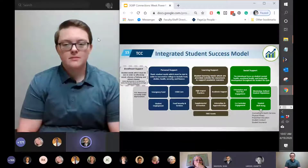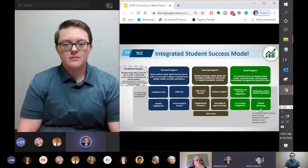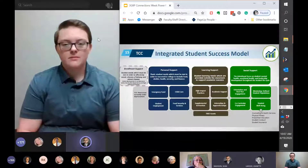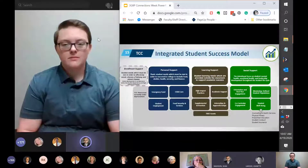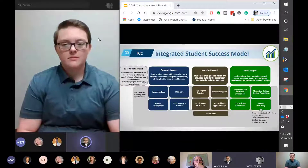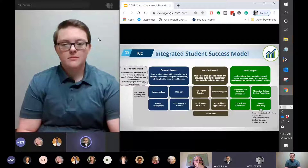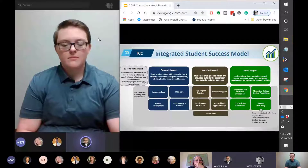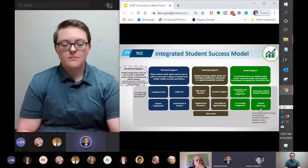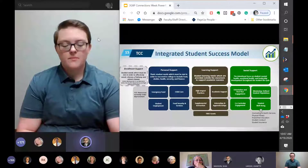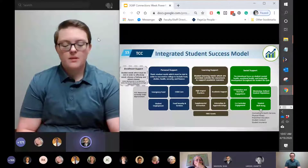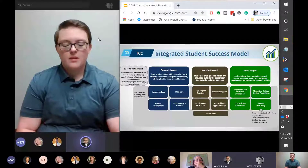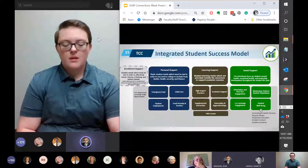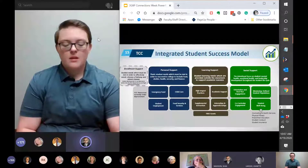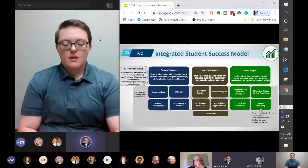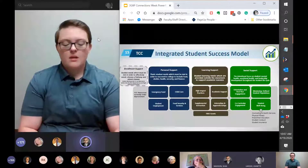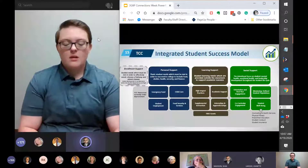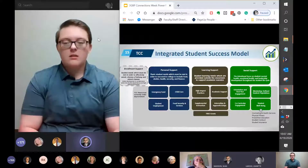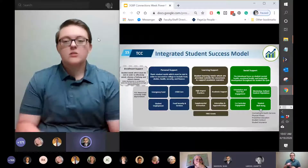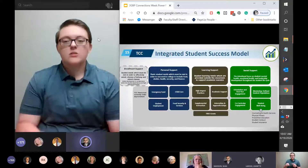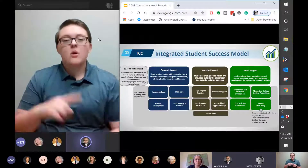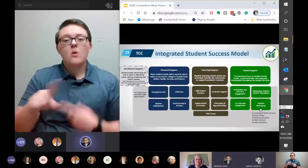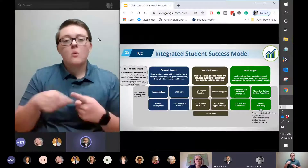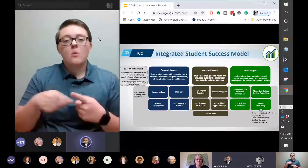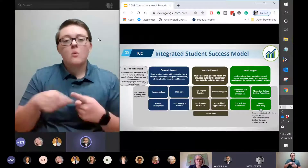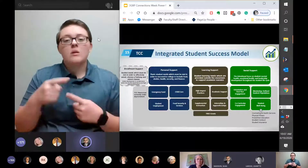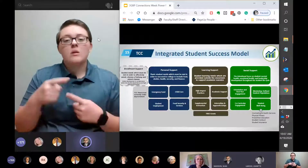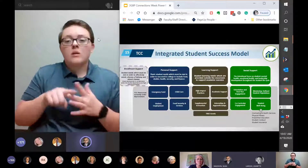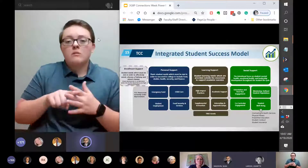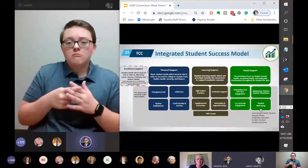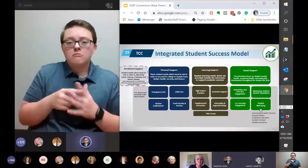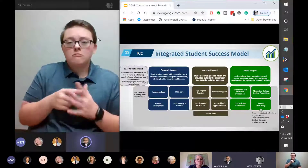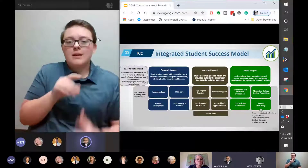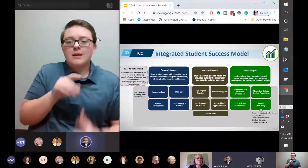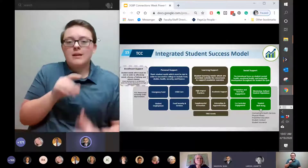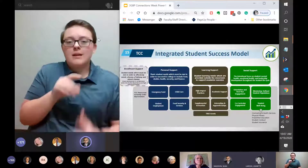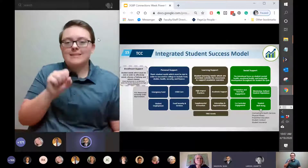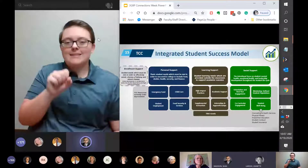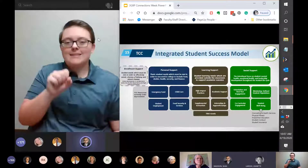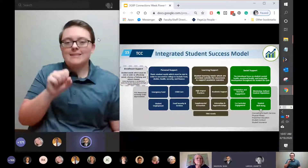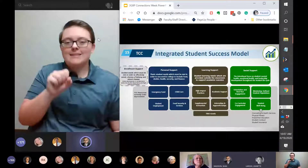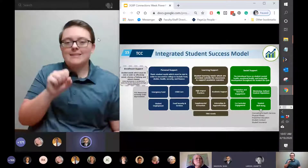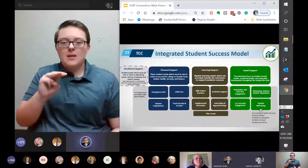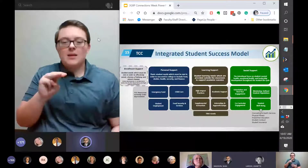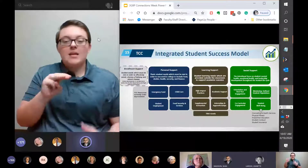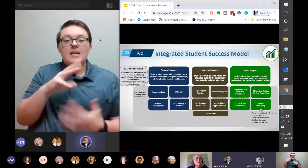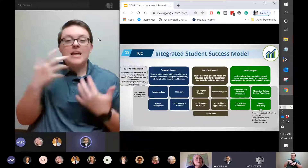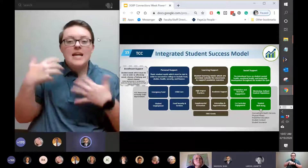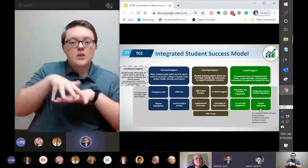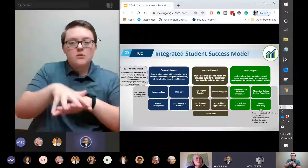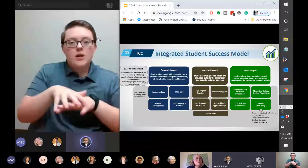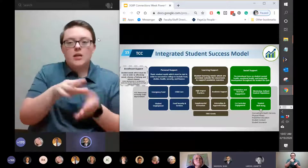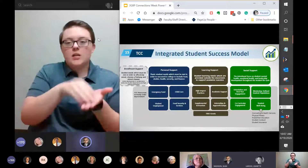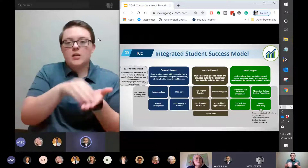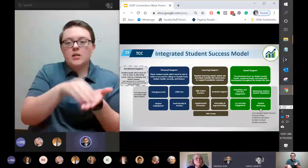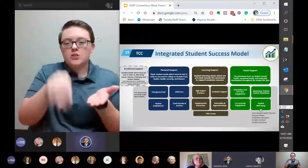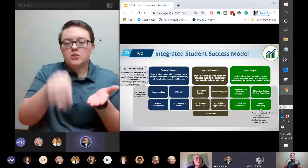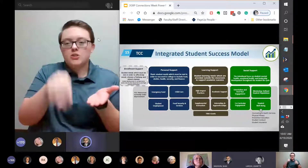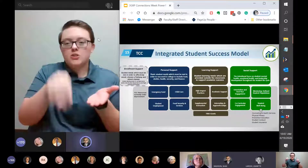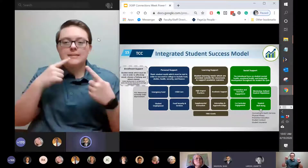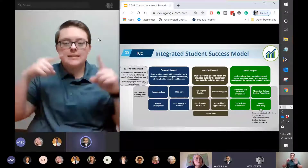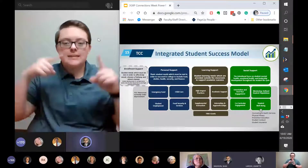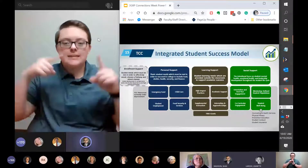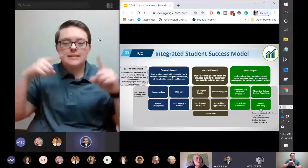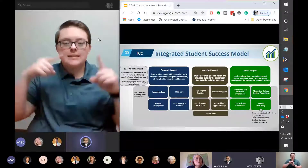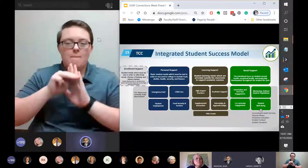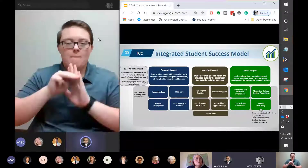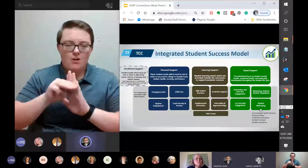So when we get into the ISSM, Integrated Student Success Model, this principle is as it suggests.